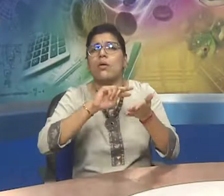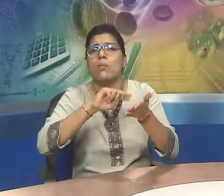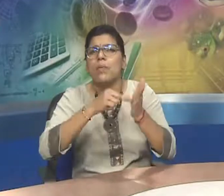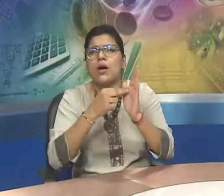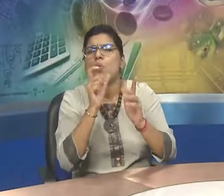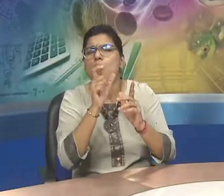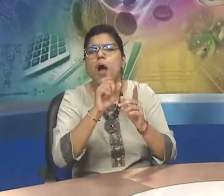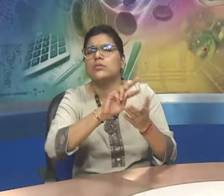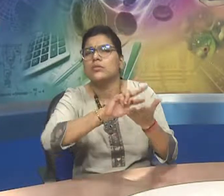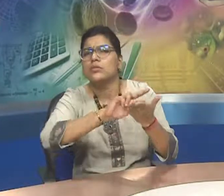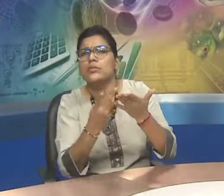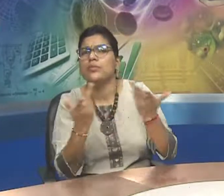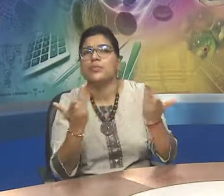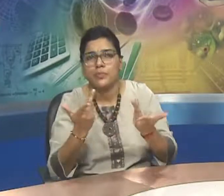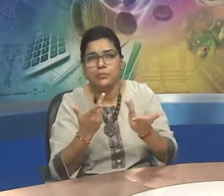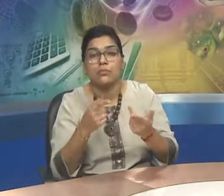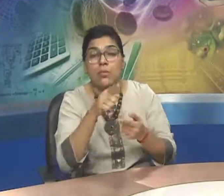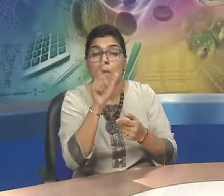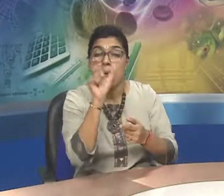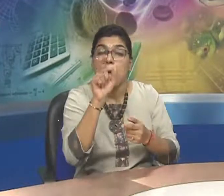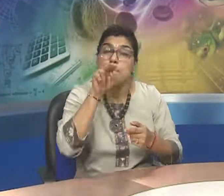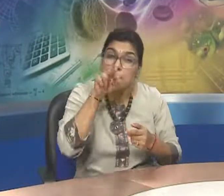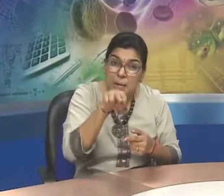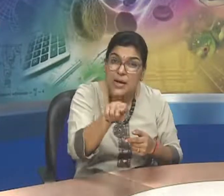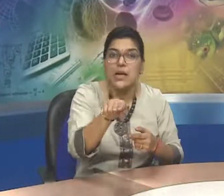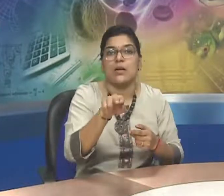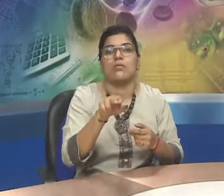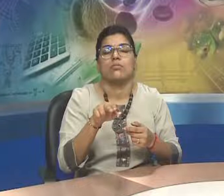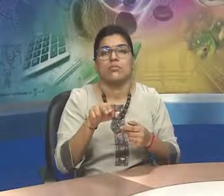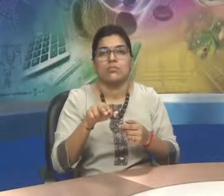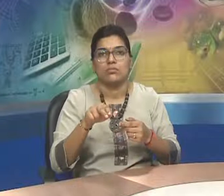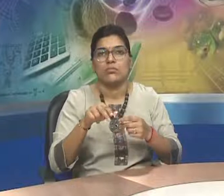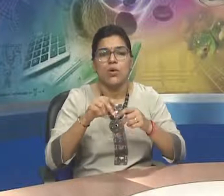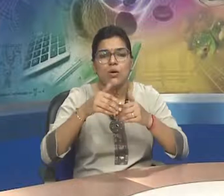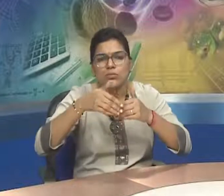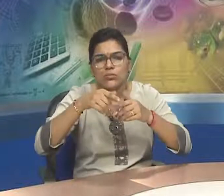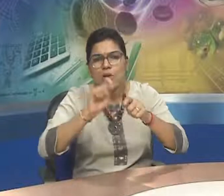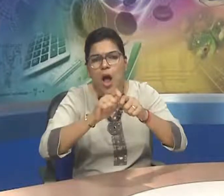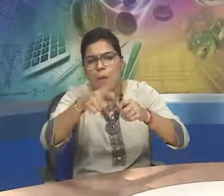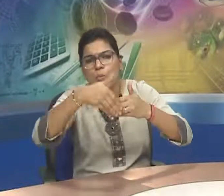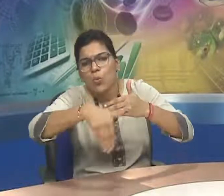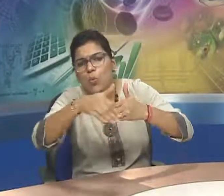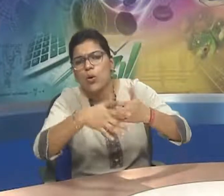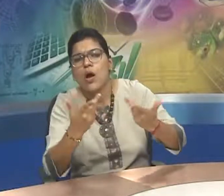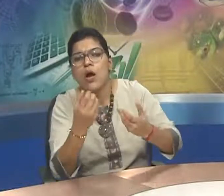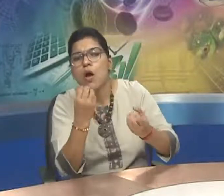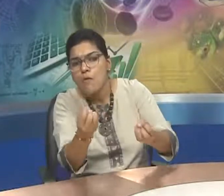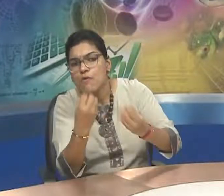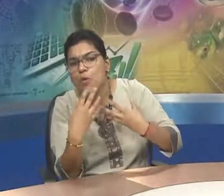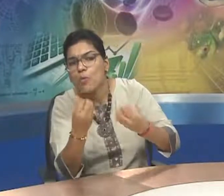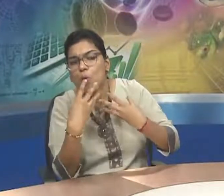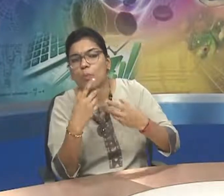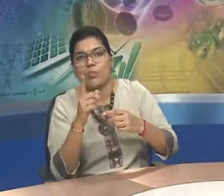And this fourth new word is certiorari. The